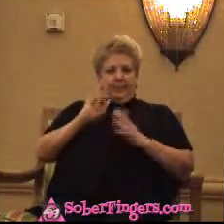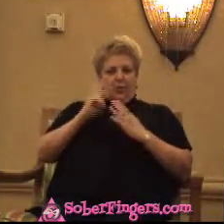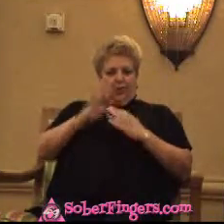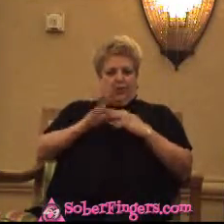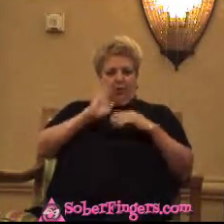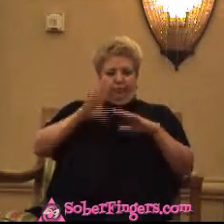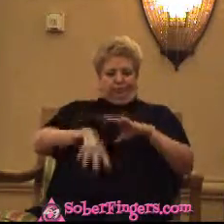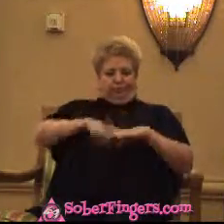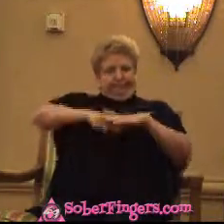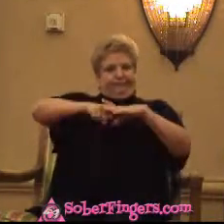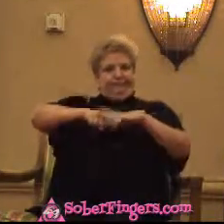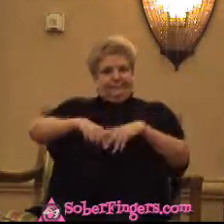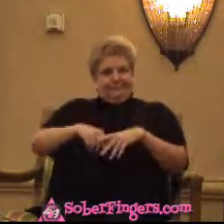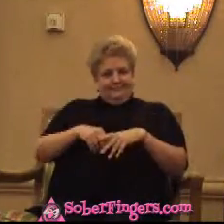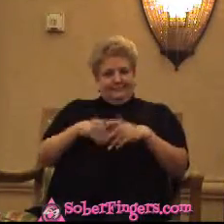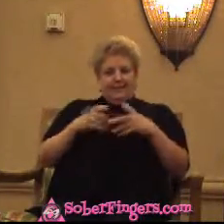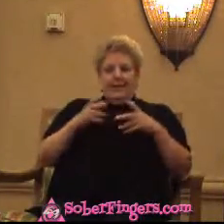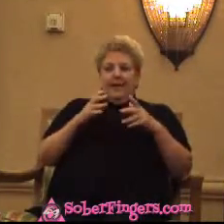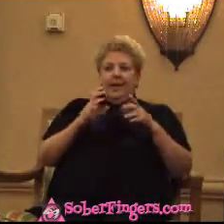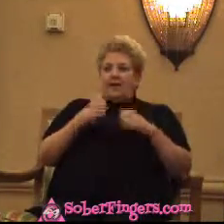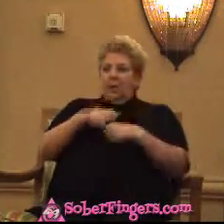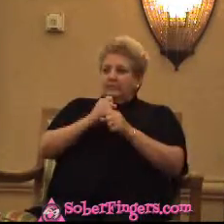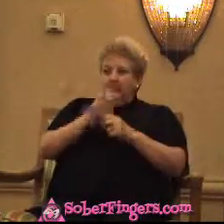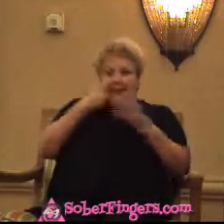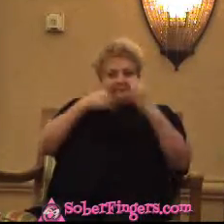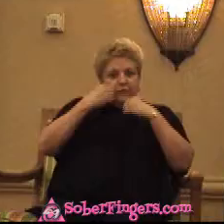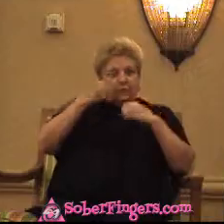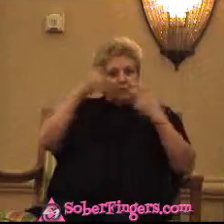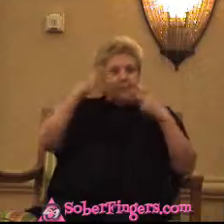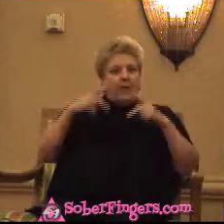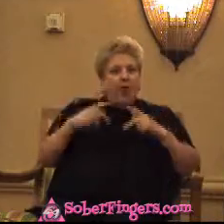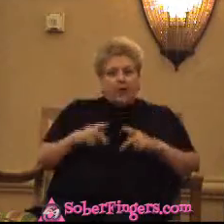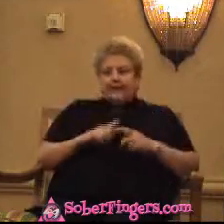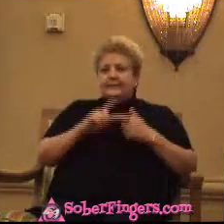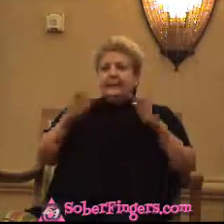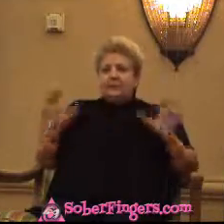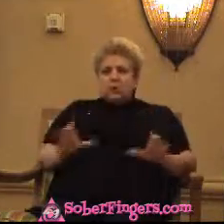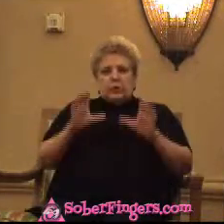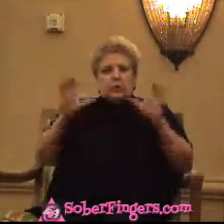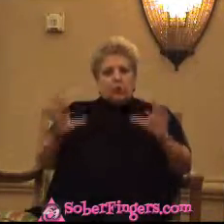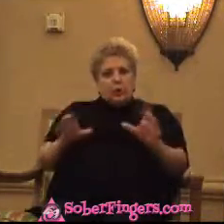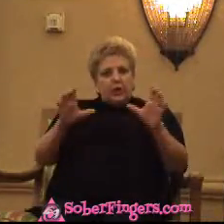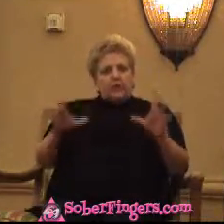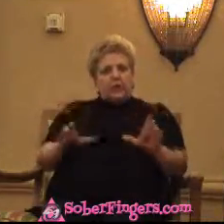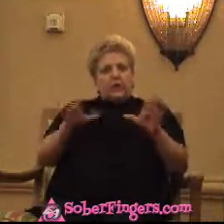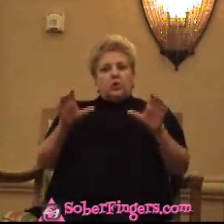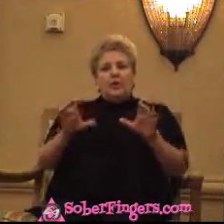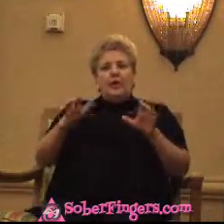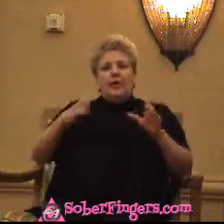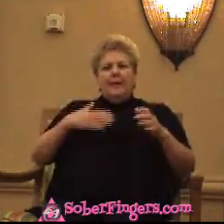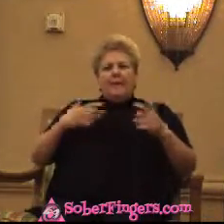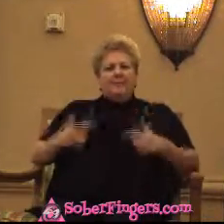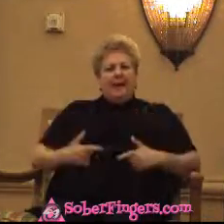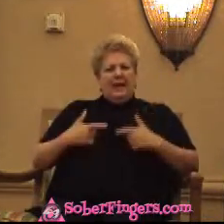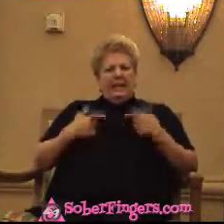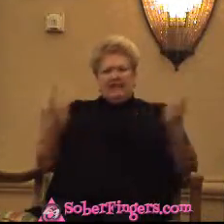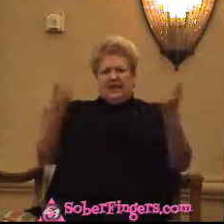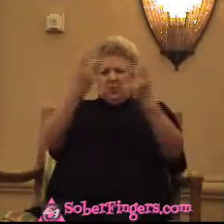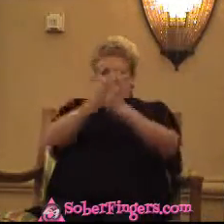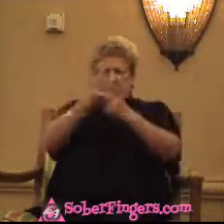doing a lot of, I'm making food for the parties at the Alano Club. I'm doing all this stuff. And my life is just falling apart piece by piece. My head